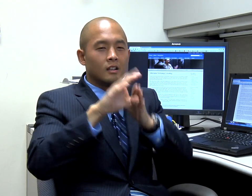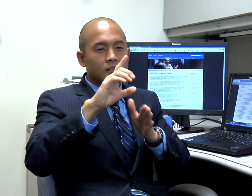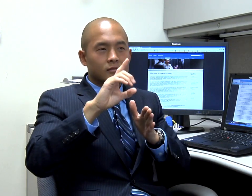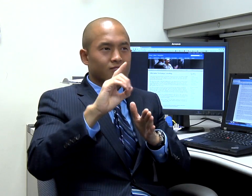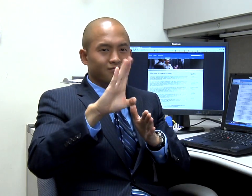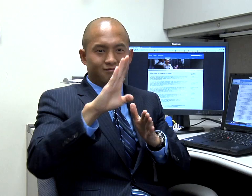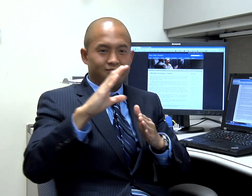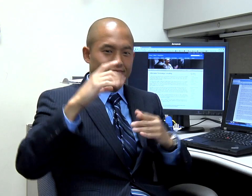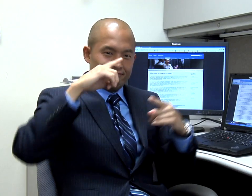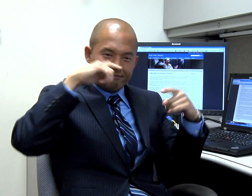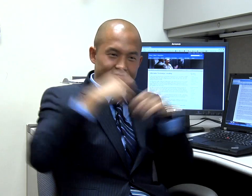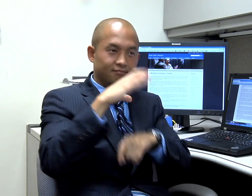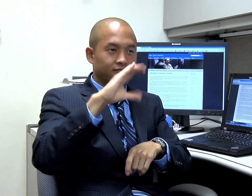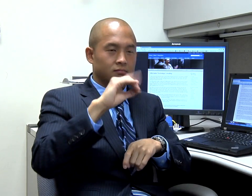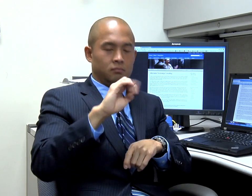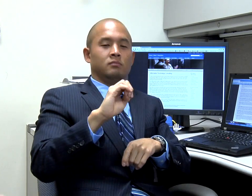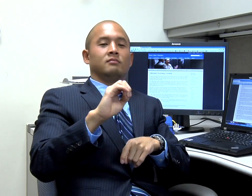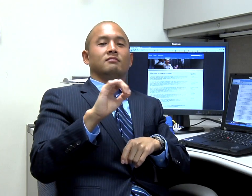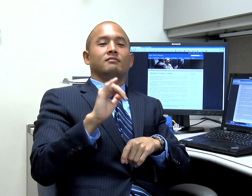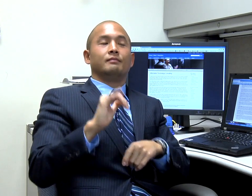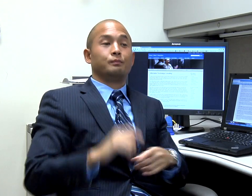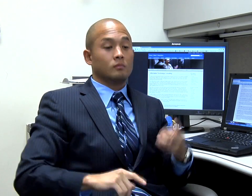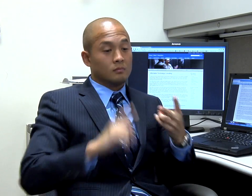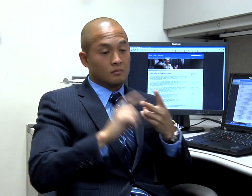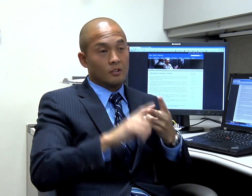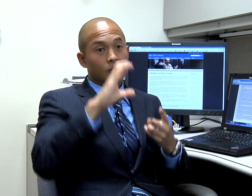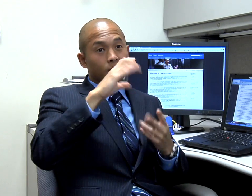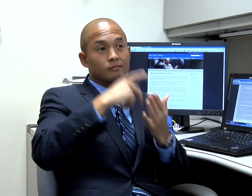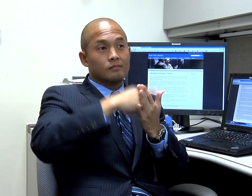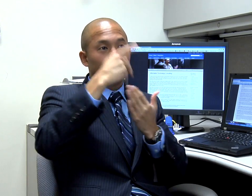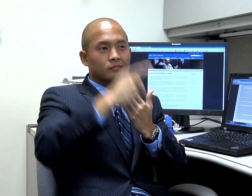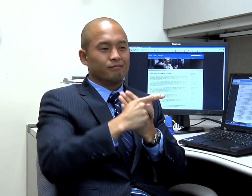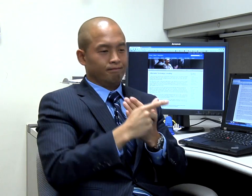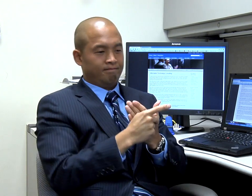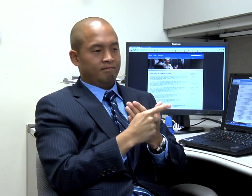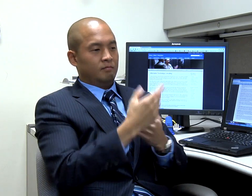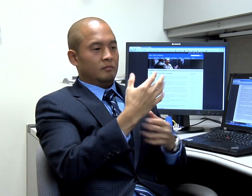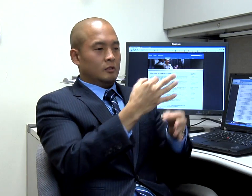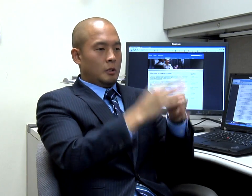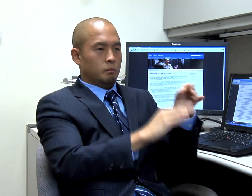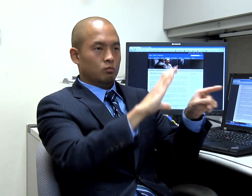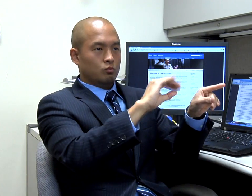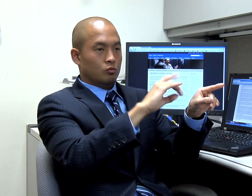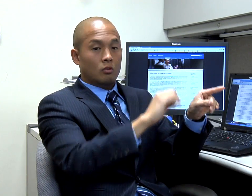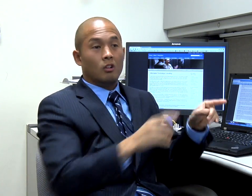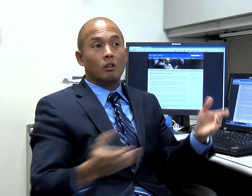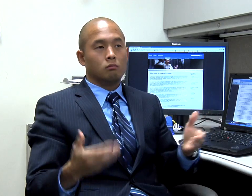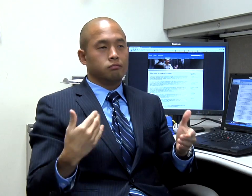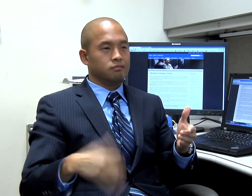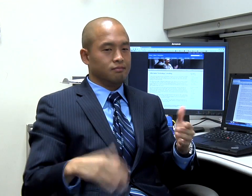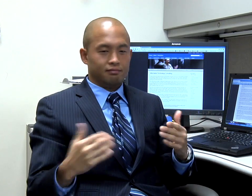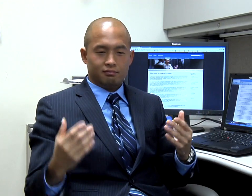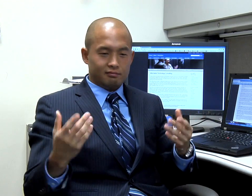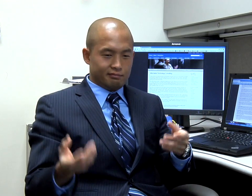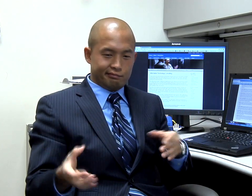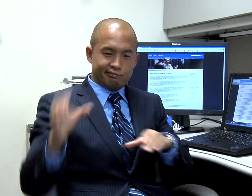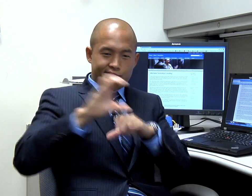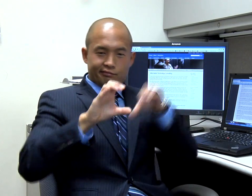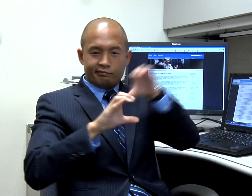which helps to develop database codes. And C programming is a fairly simple tool, but